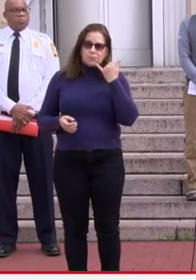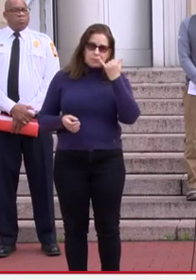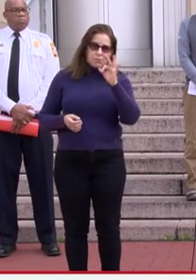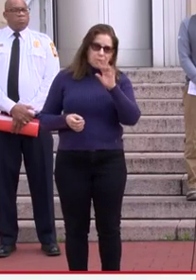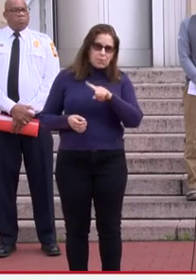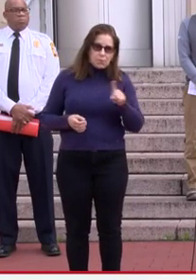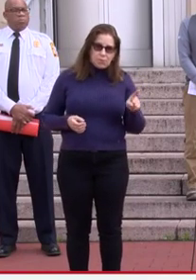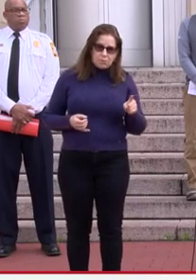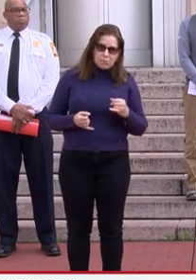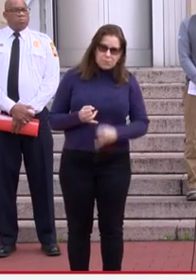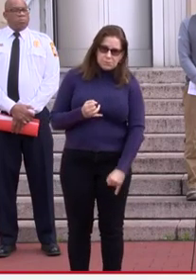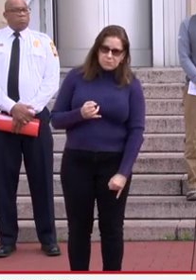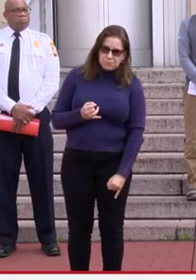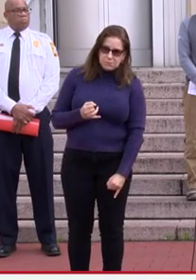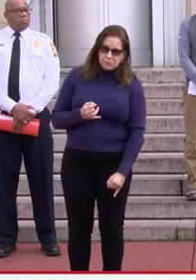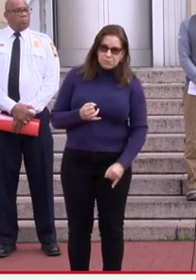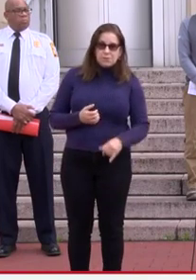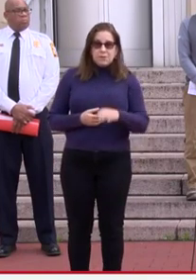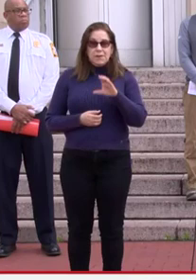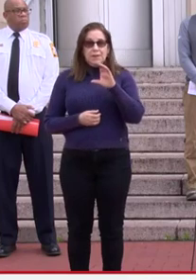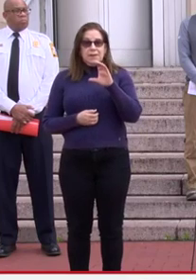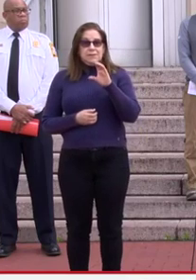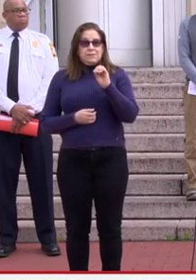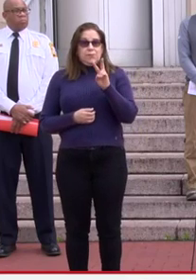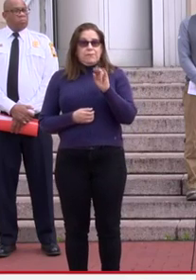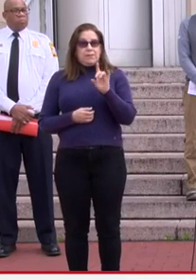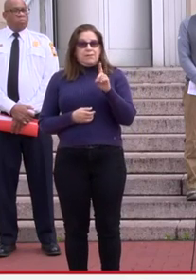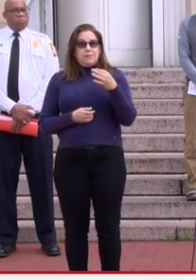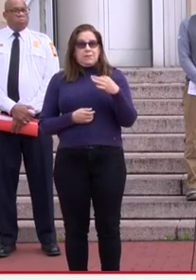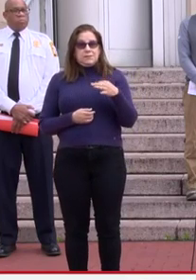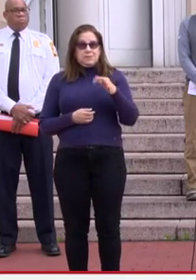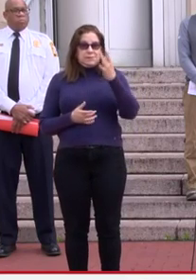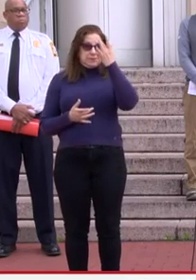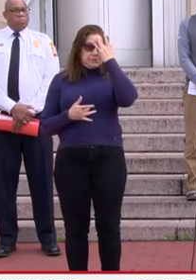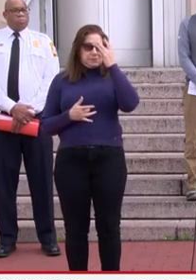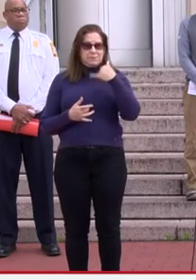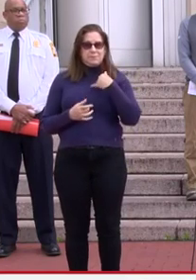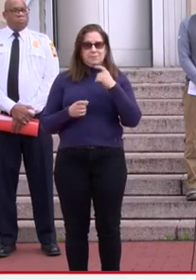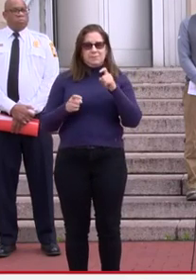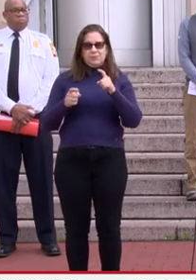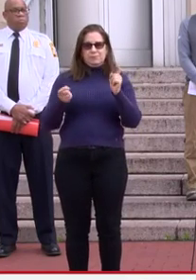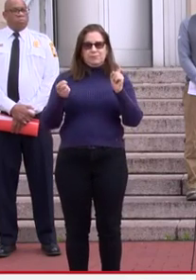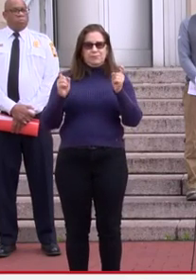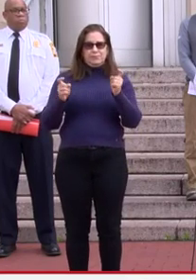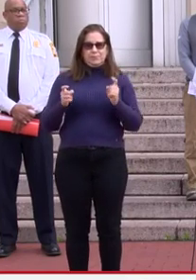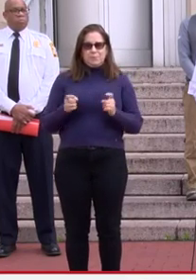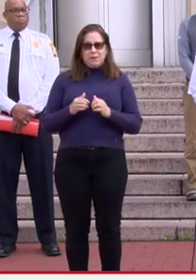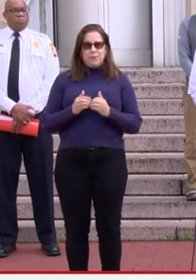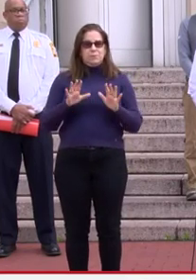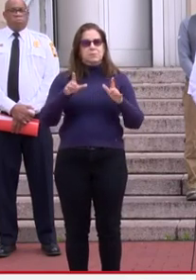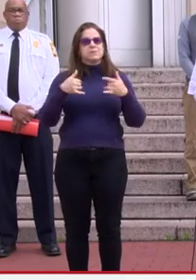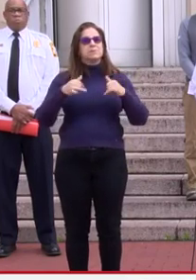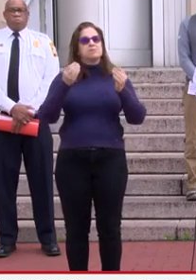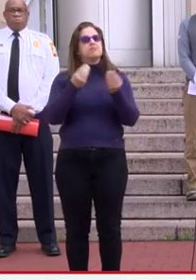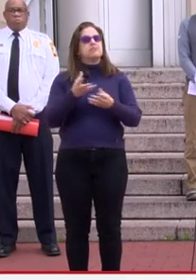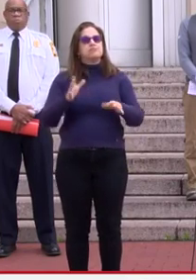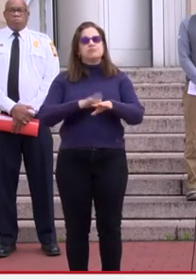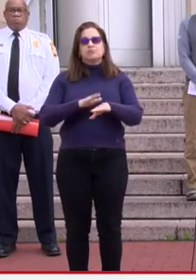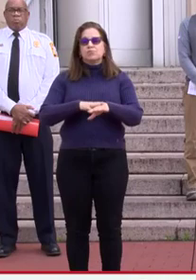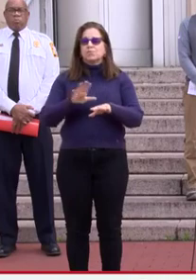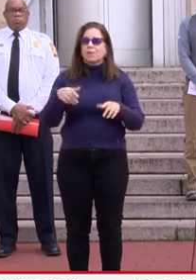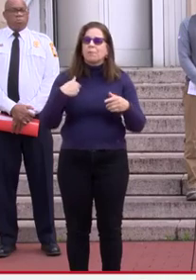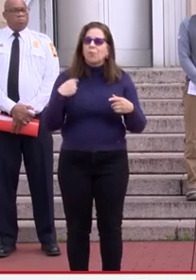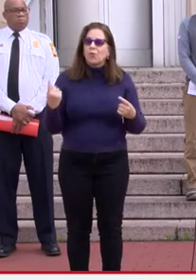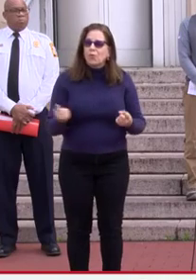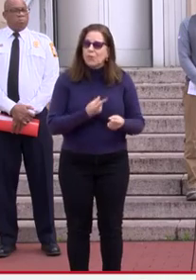required us all to adapt, the members of MPD will always be here to help. We appreciate your cooperation and understanding during these times. I'm going